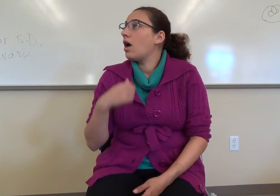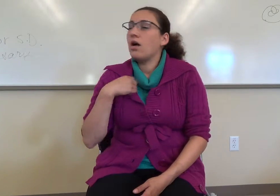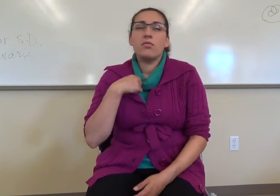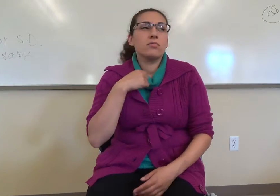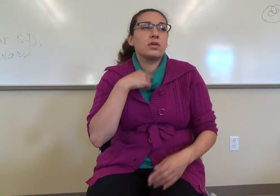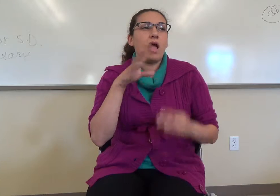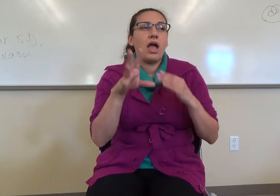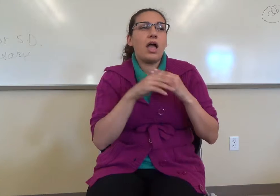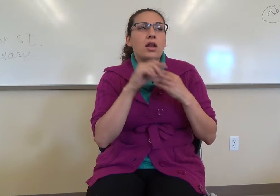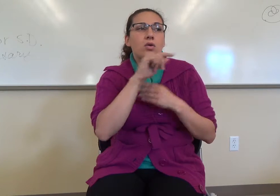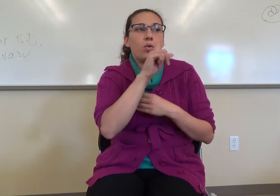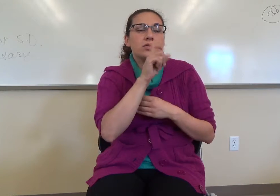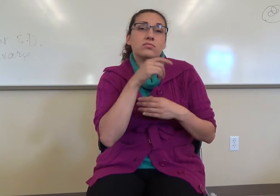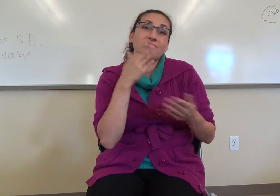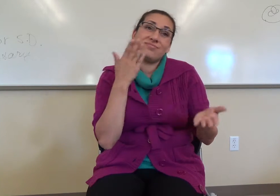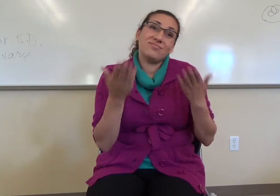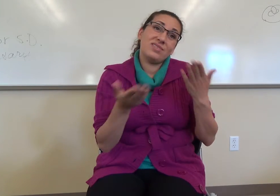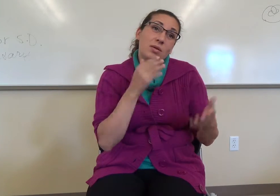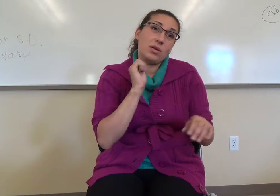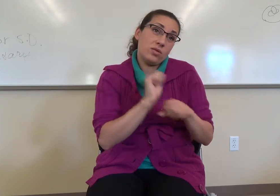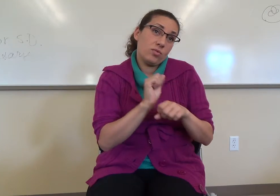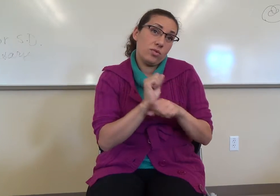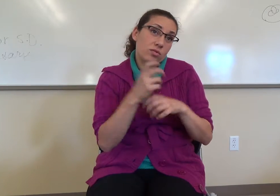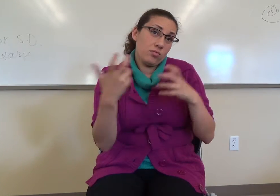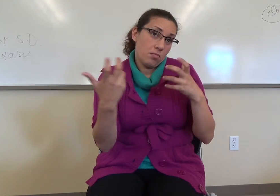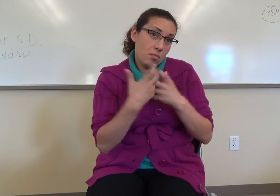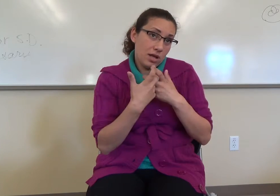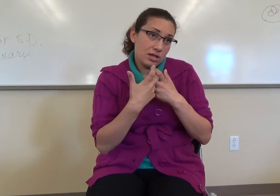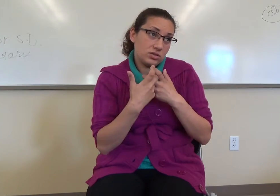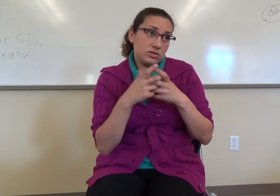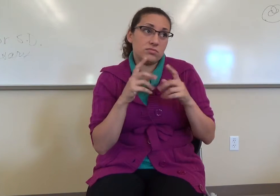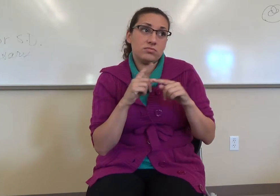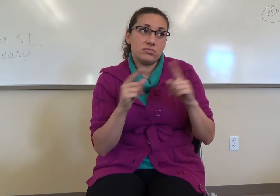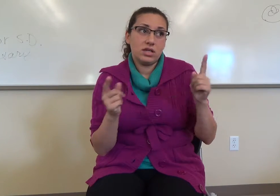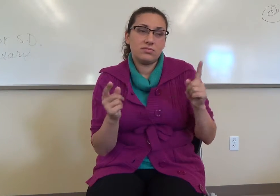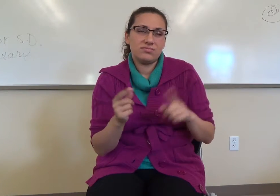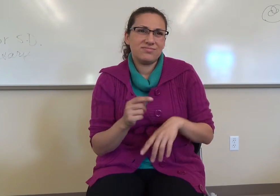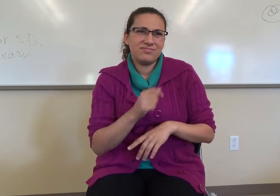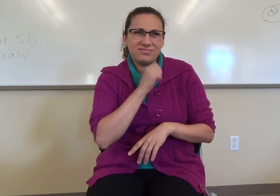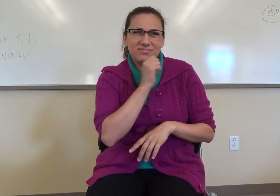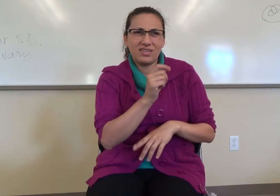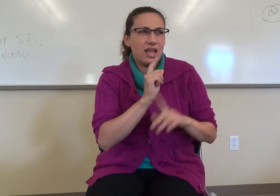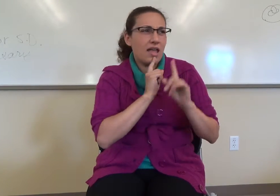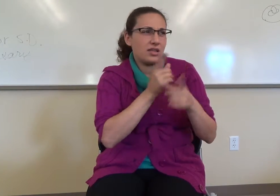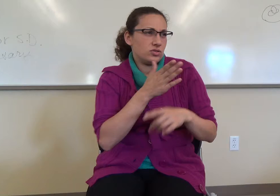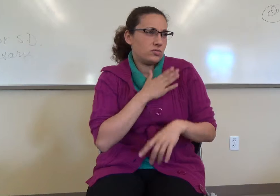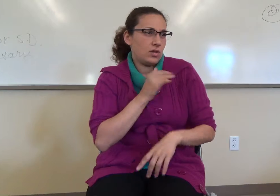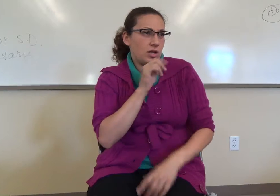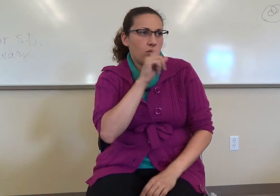by this one. That might work, but it still doesn't answer the question of what did he